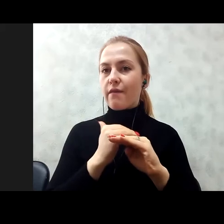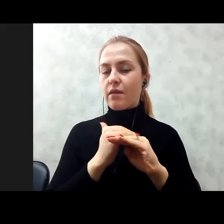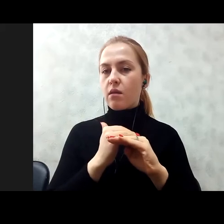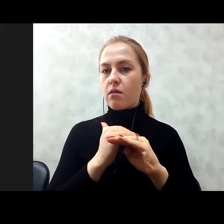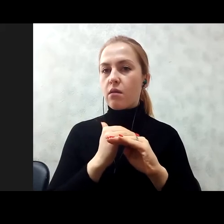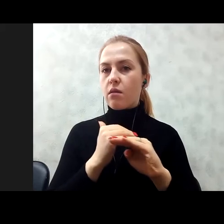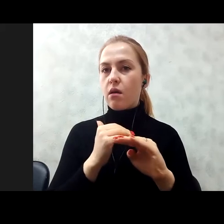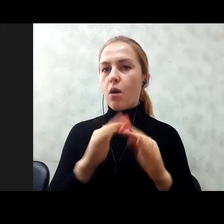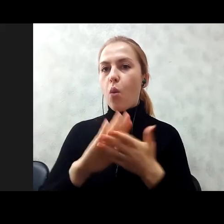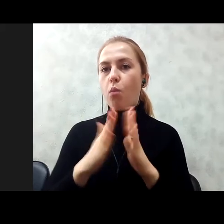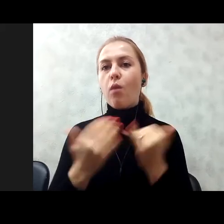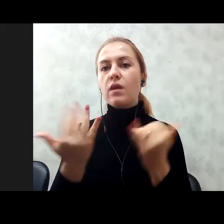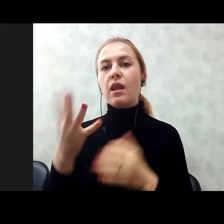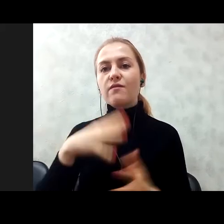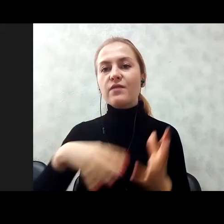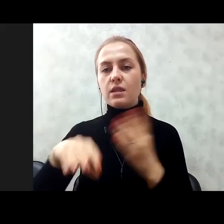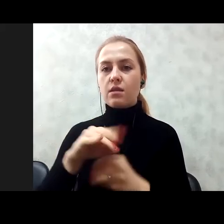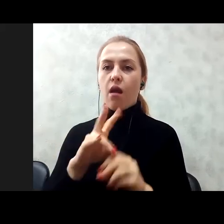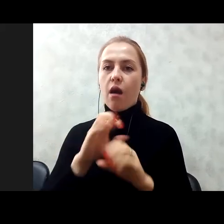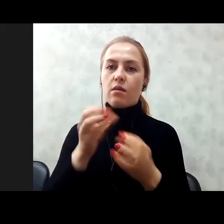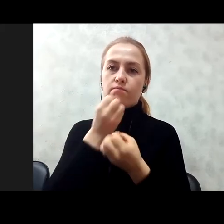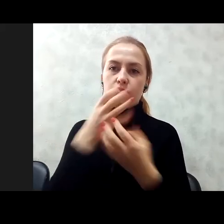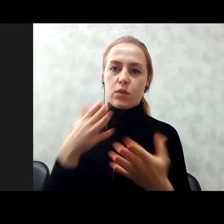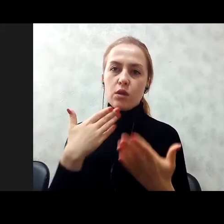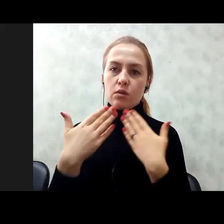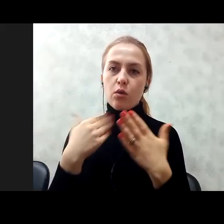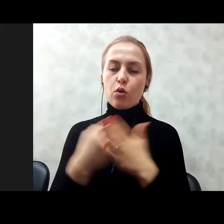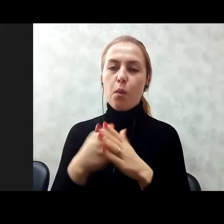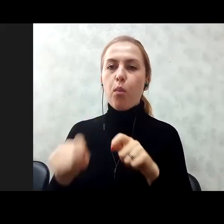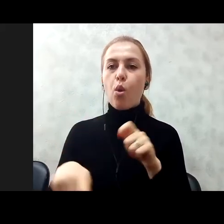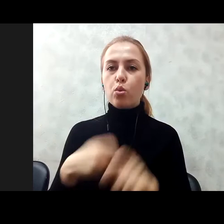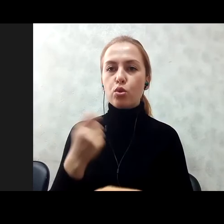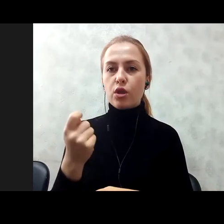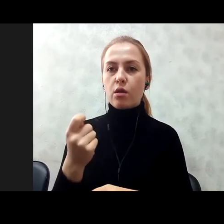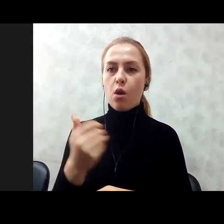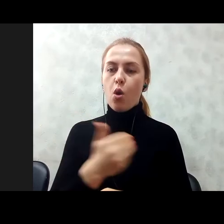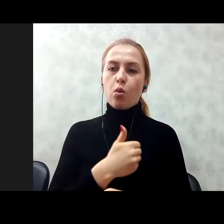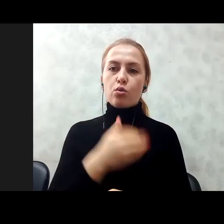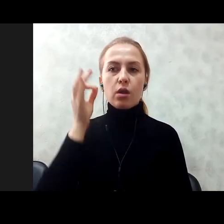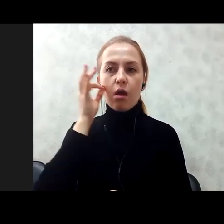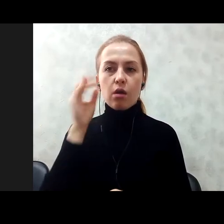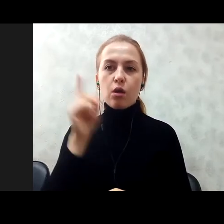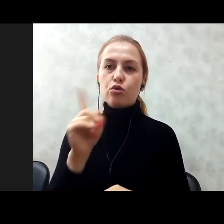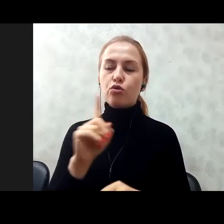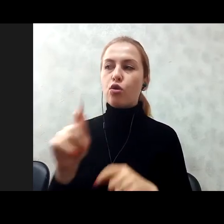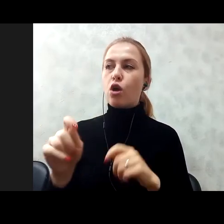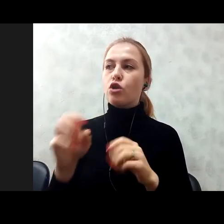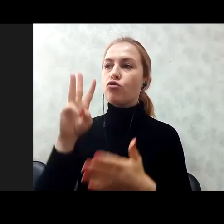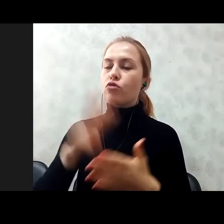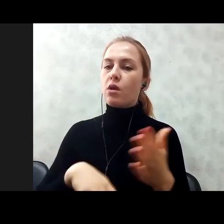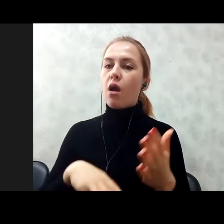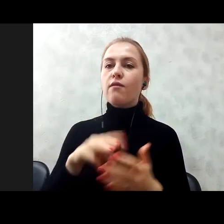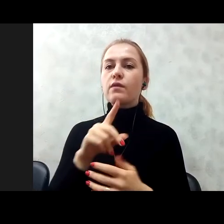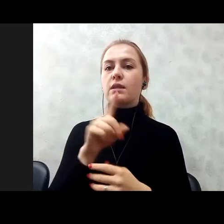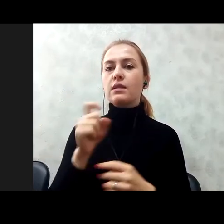whatsoever, so that there is a level playing field for all of the candidates and parties. And you will remember that